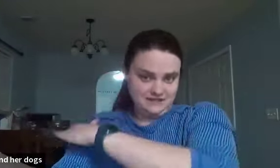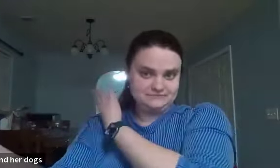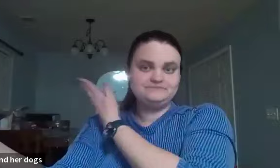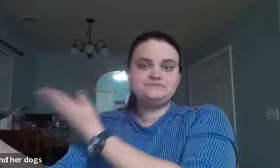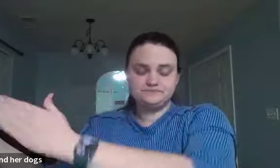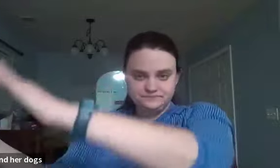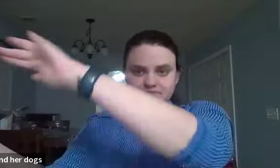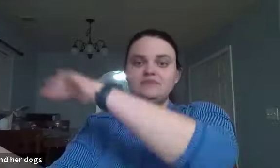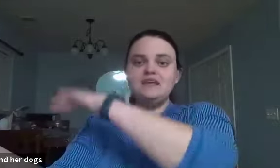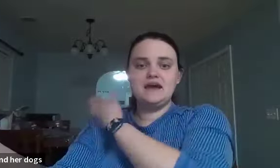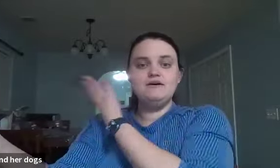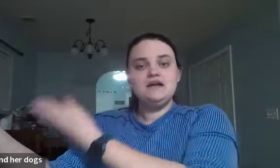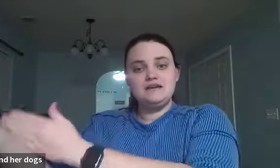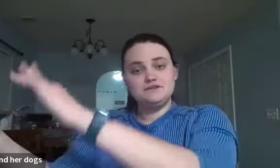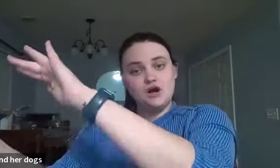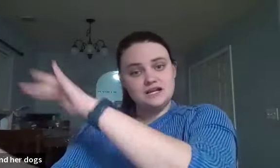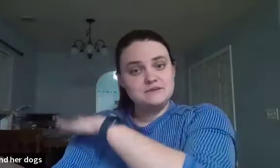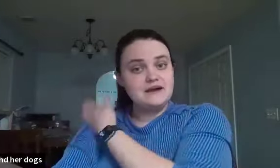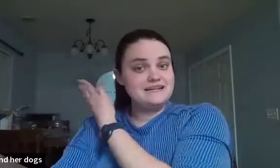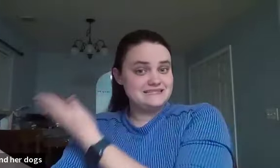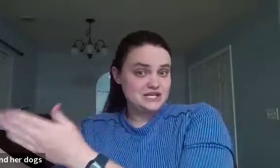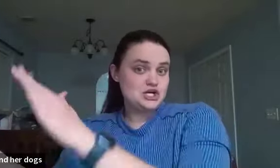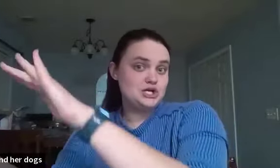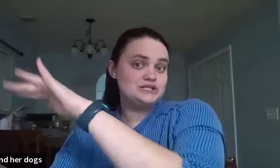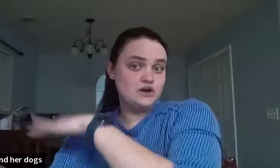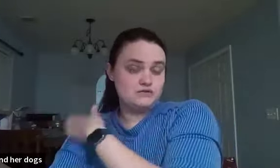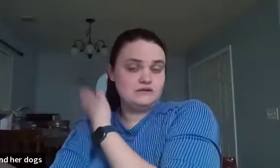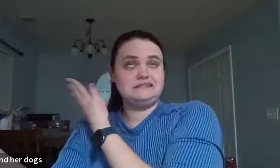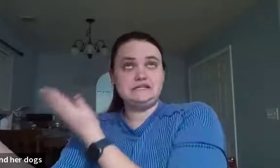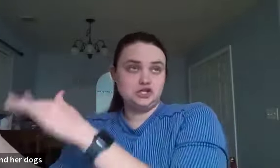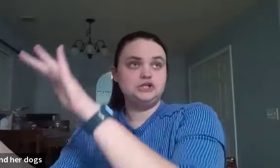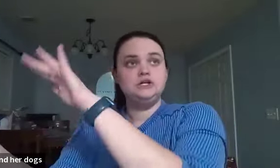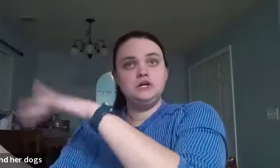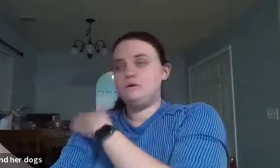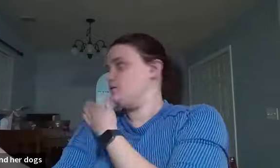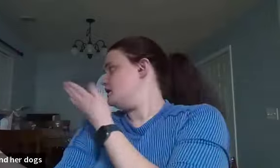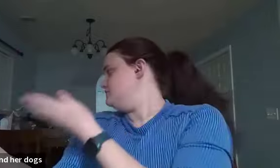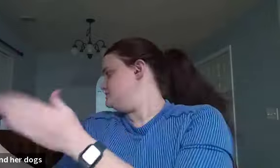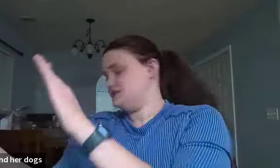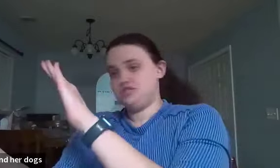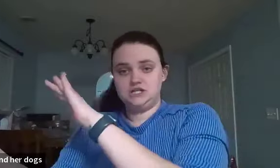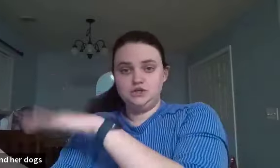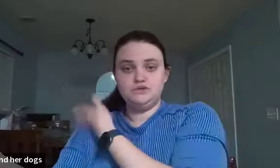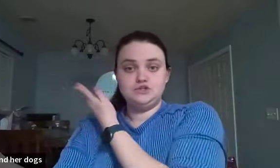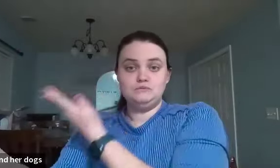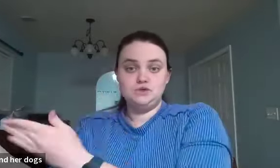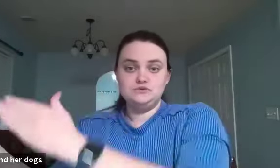music. Now, if you're talking about a singer, or a musician, you would do